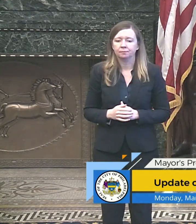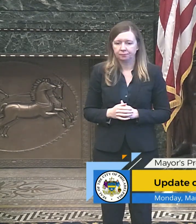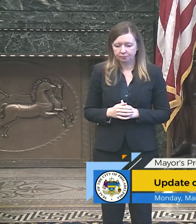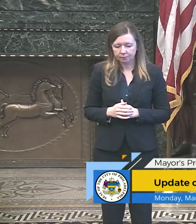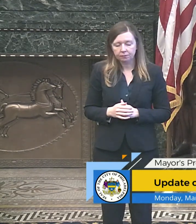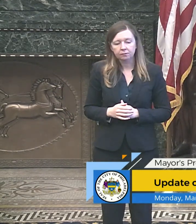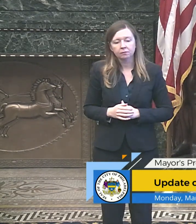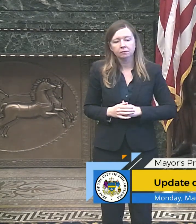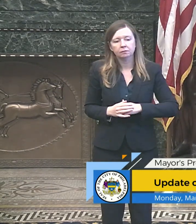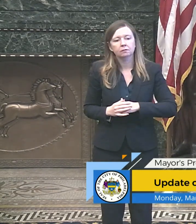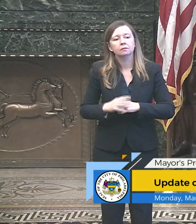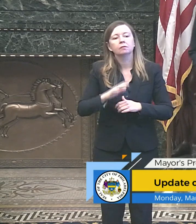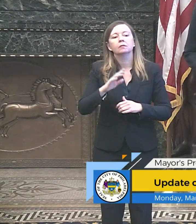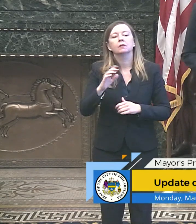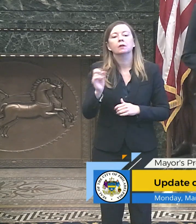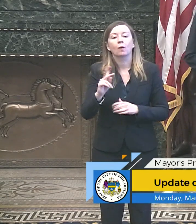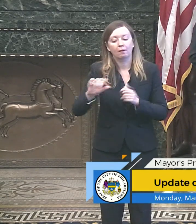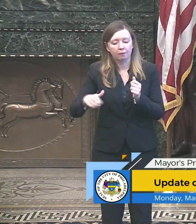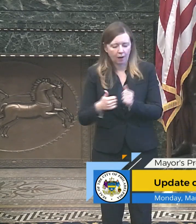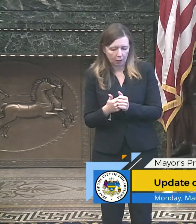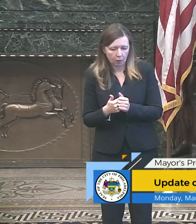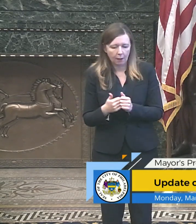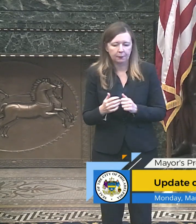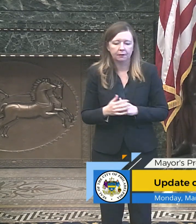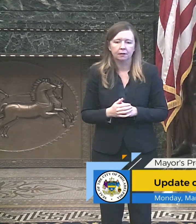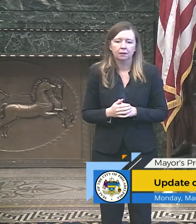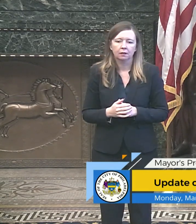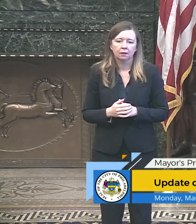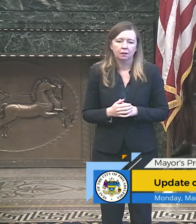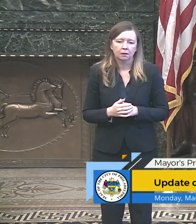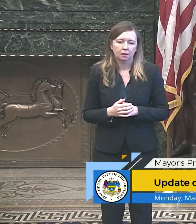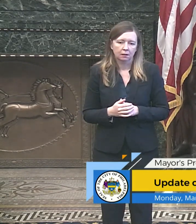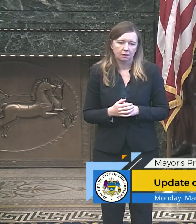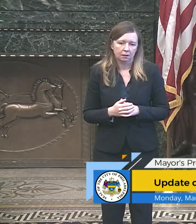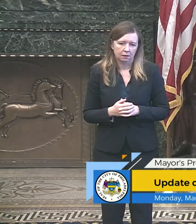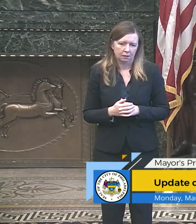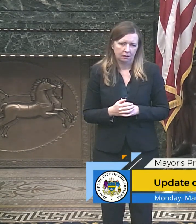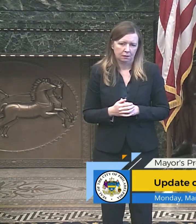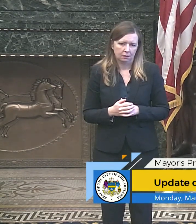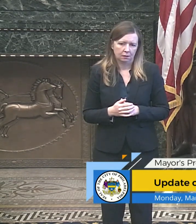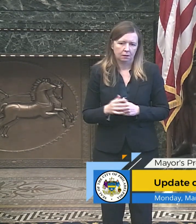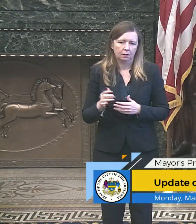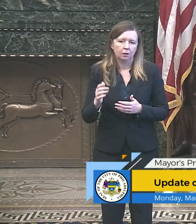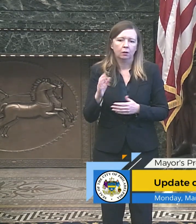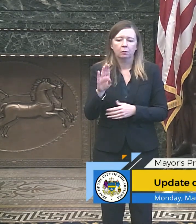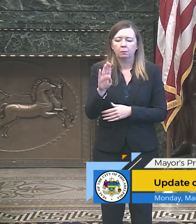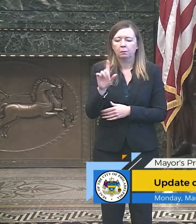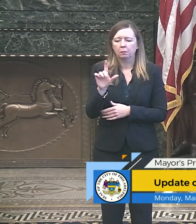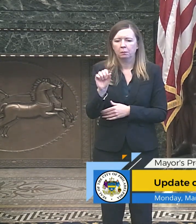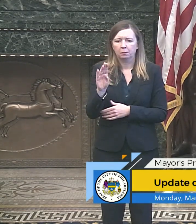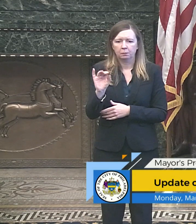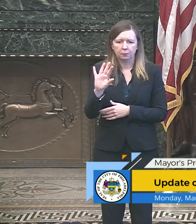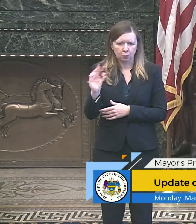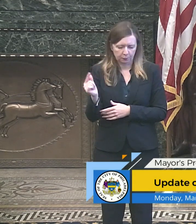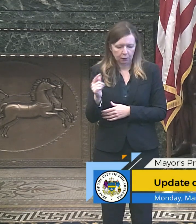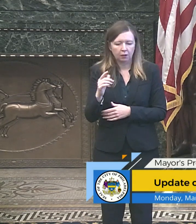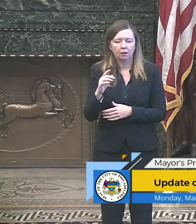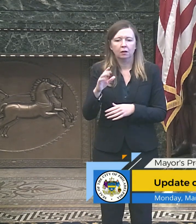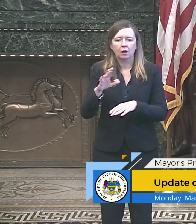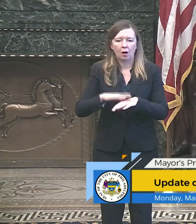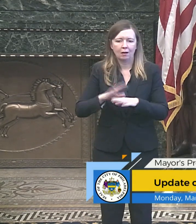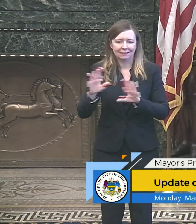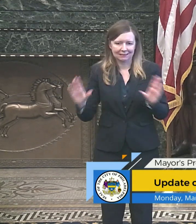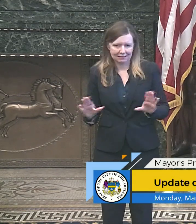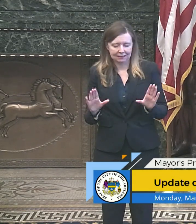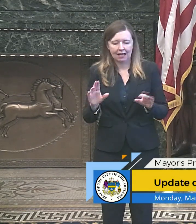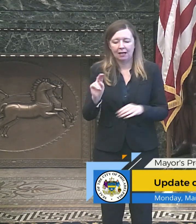Well, to follow up on that, Bloomberg and also New York Times last week released, Bloomberg on Sunday and the New York Times on